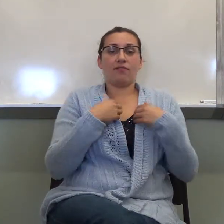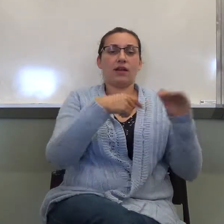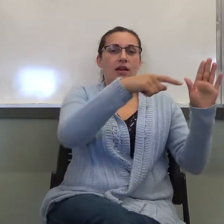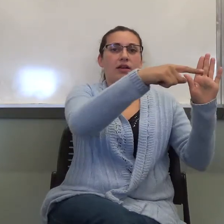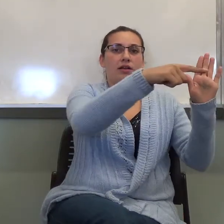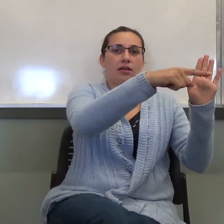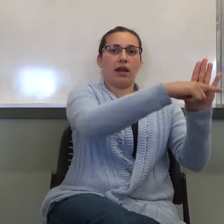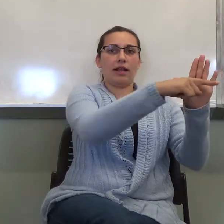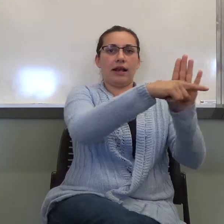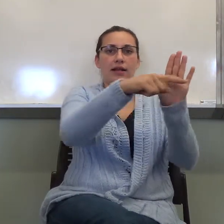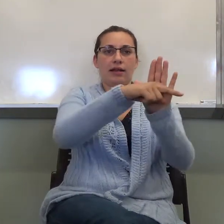right?